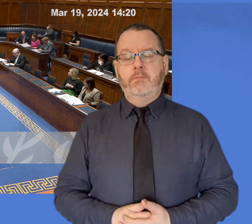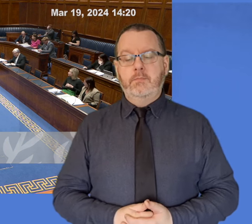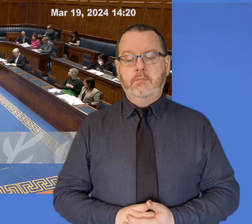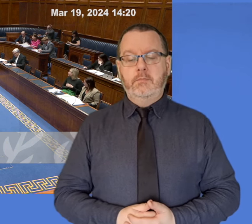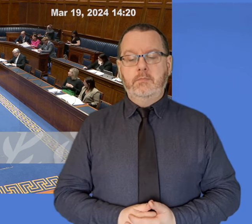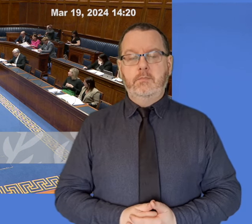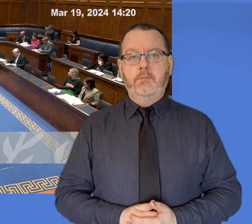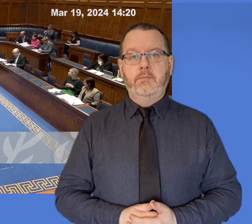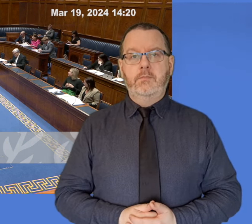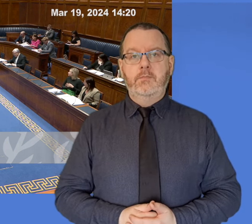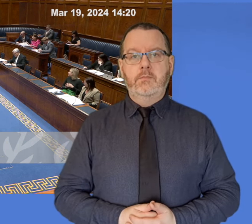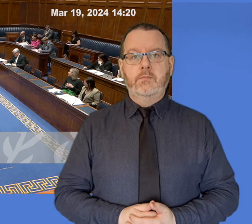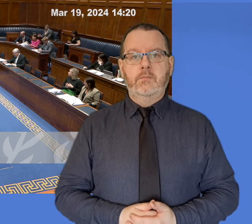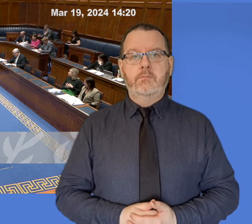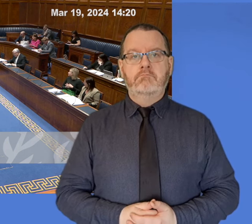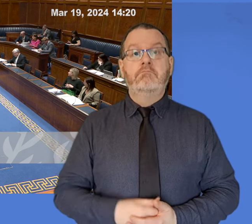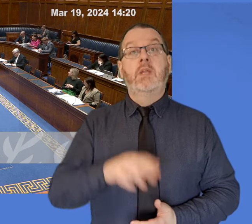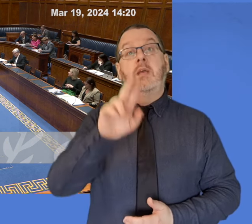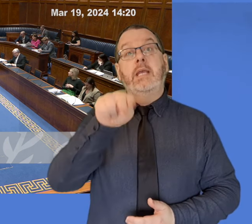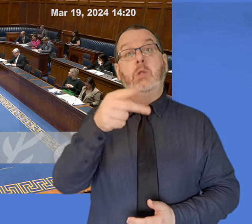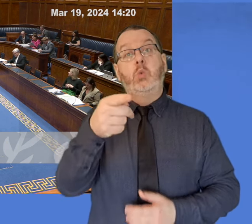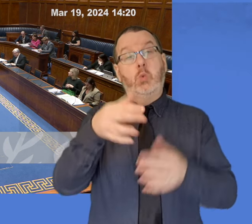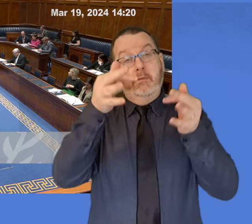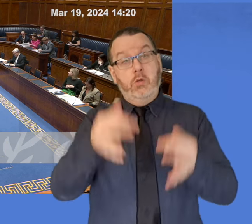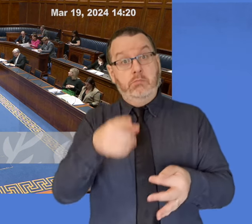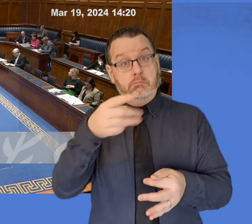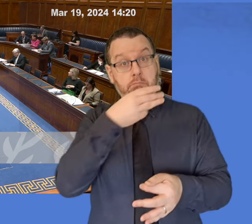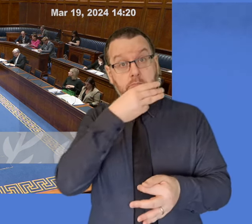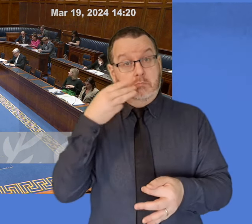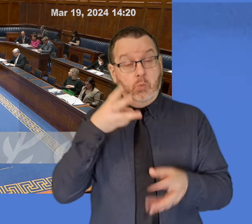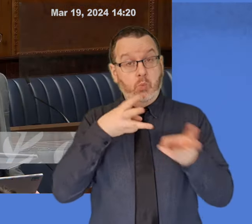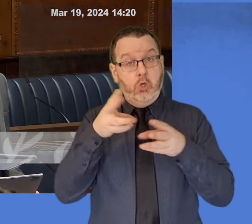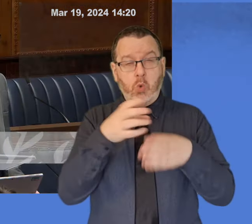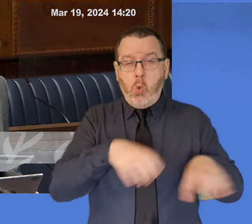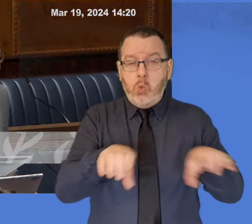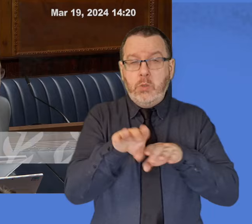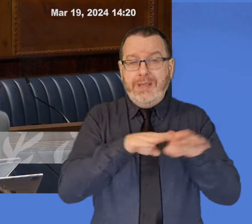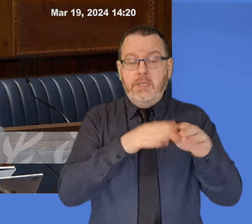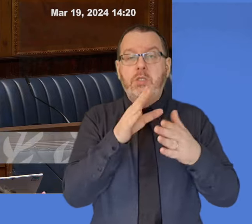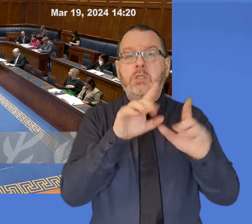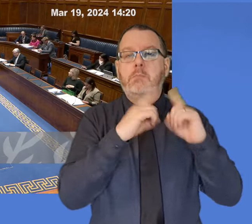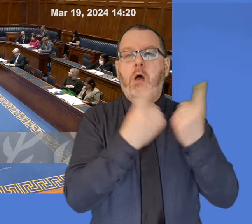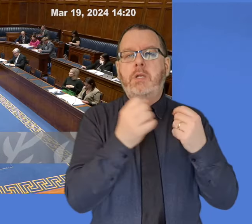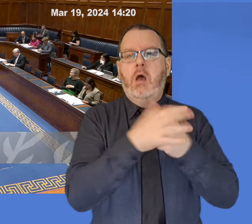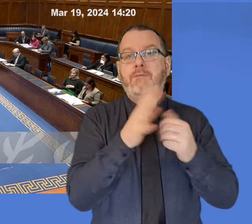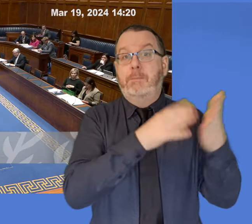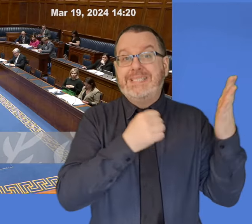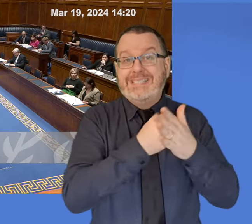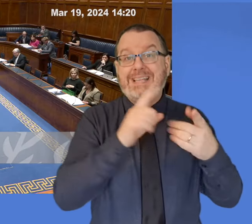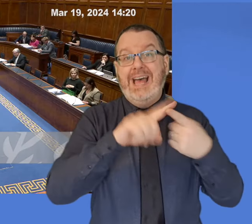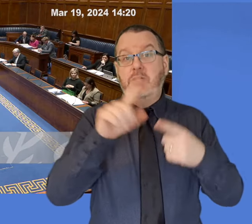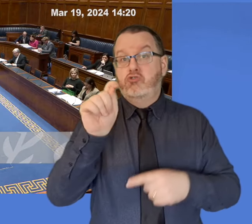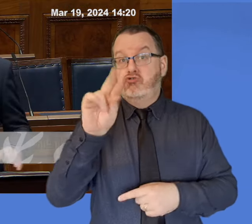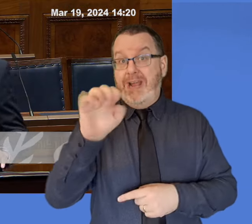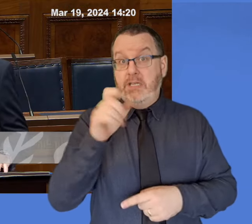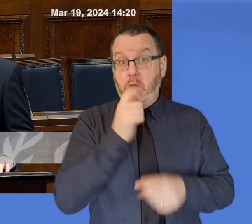his response. Will the Minister confirm if he will commit to working closely with the Department for Business and Trade on this matter? Minister. We will work